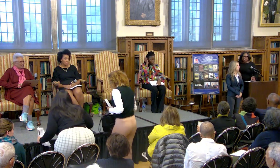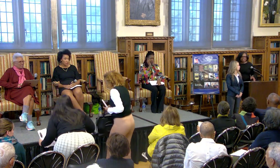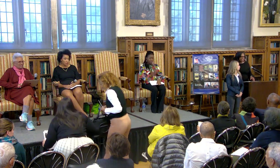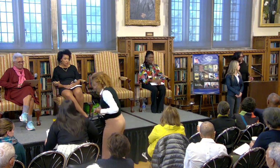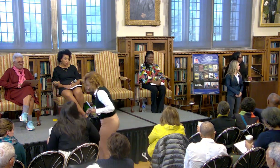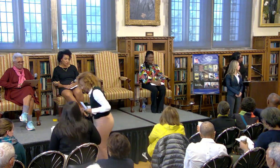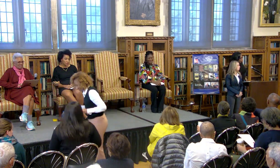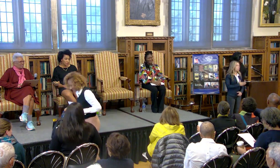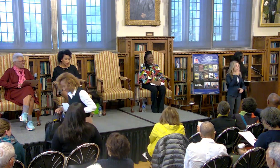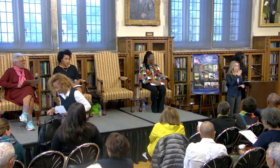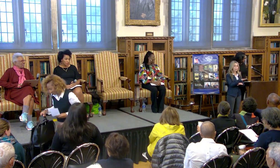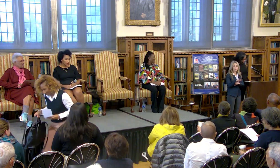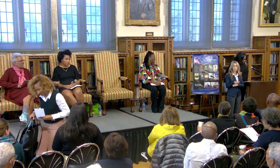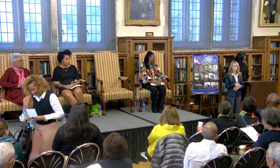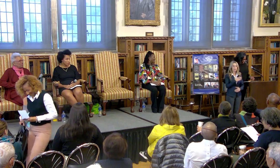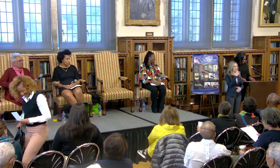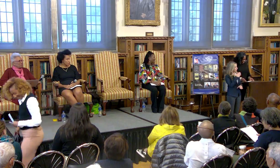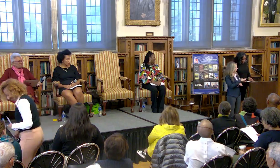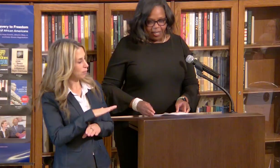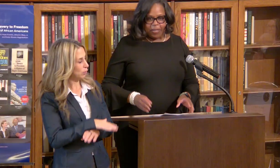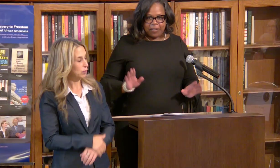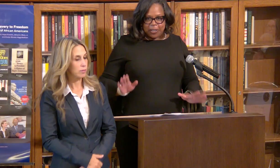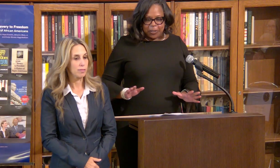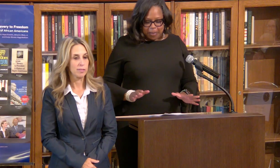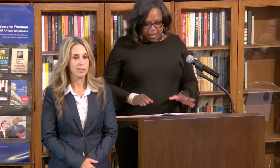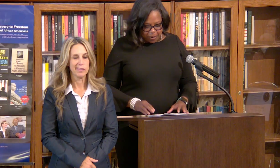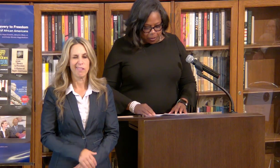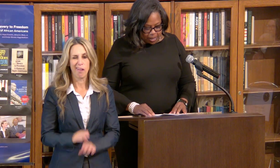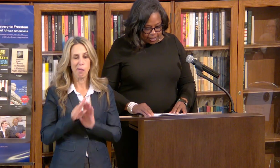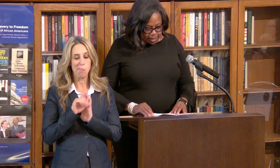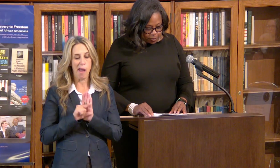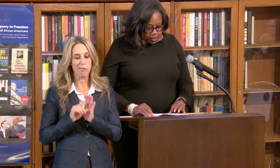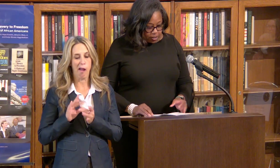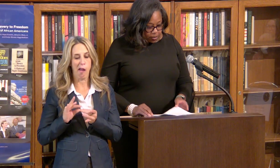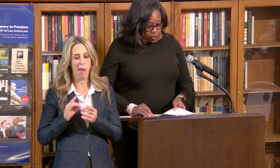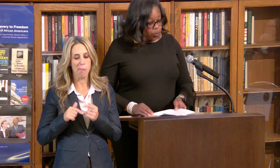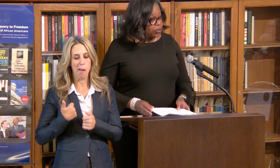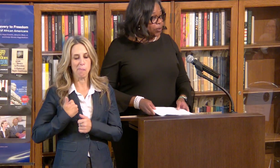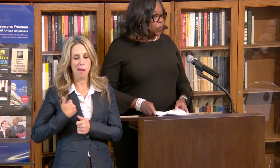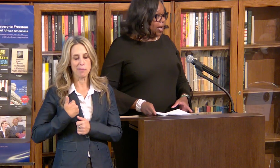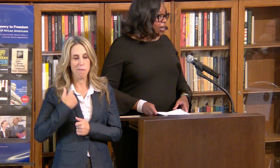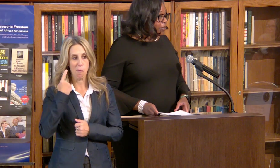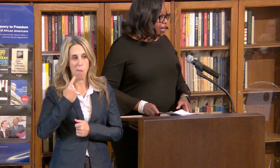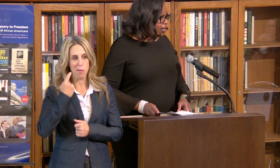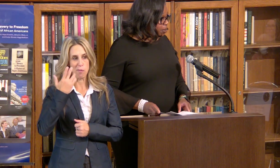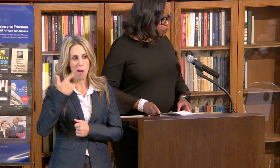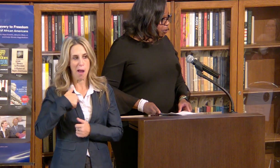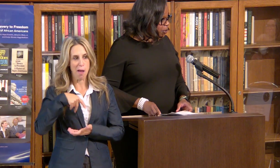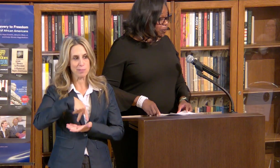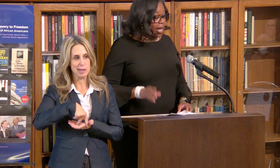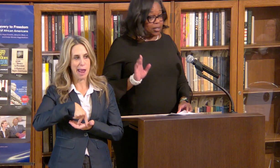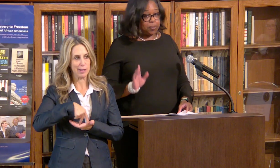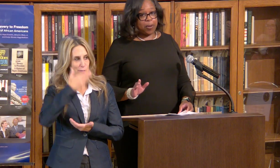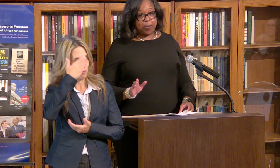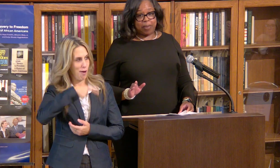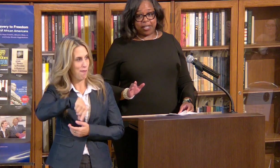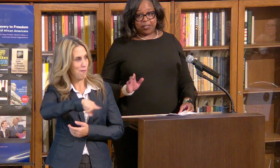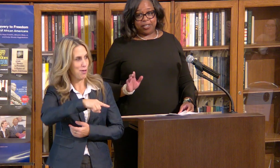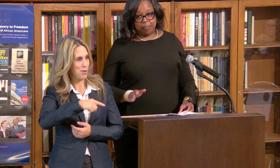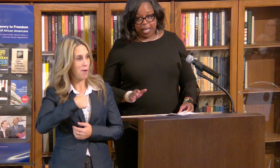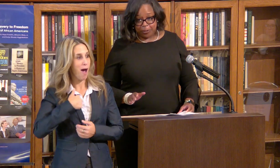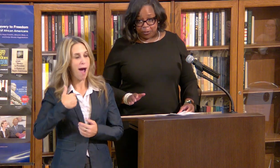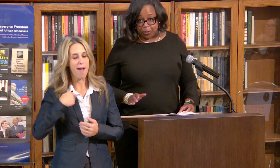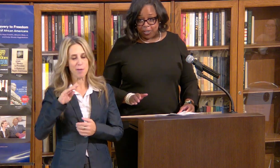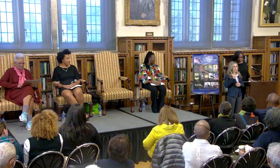Burns good afternoon good afternoon let me give you a little background on myself so you don't you're wondering why I'm standing before you I do hold